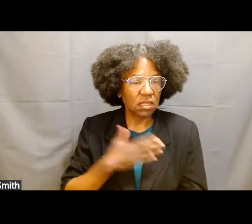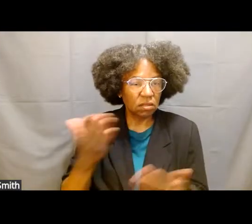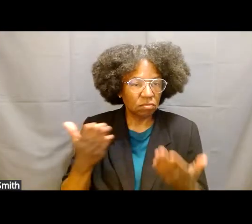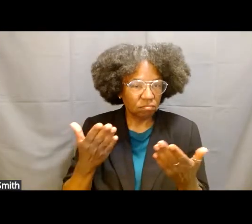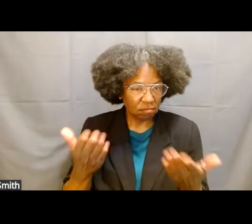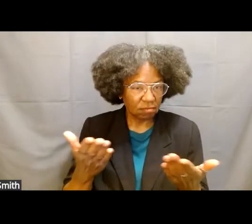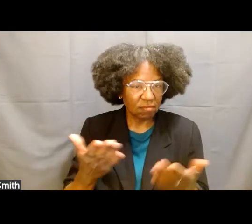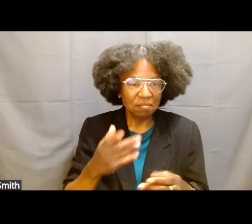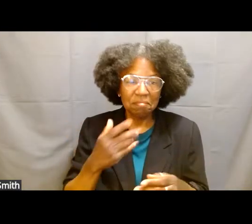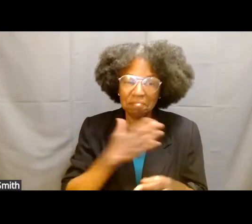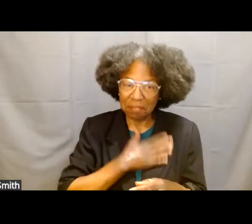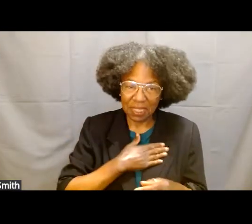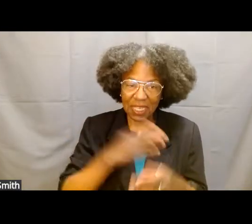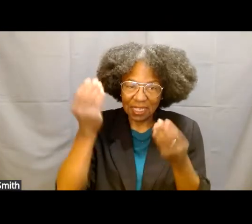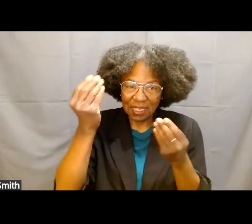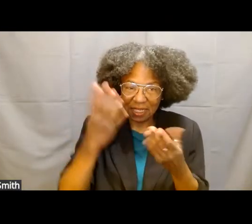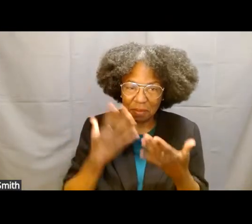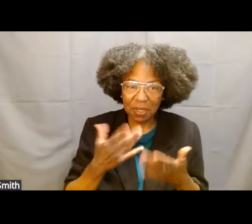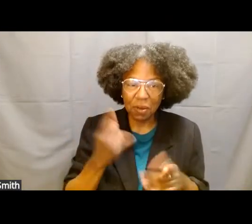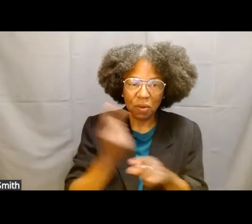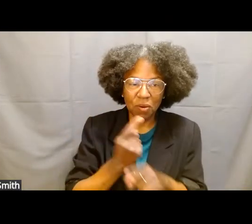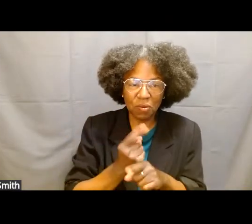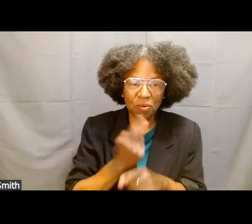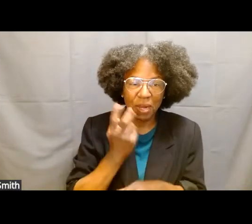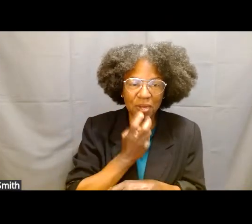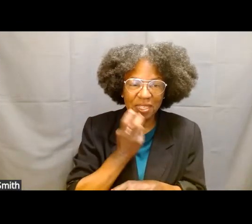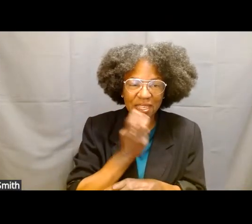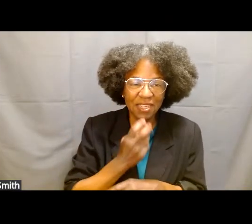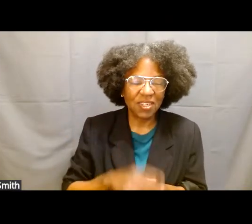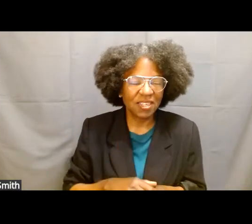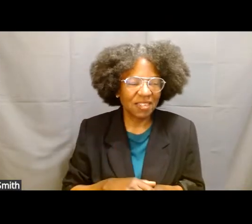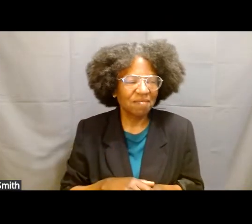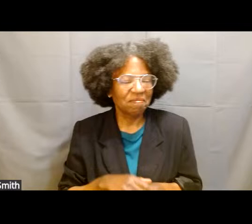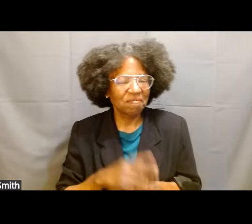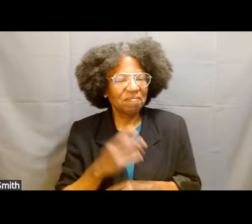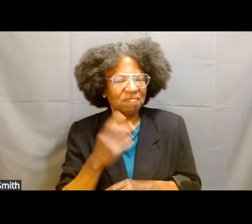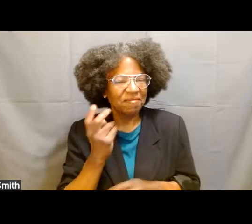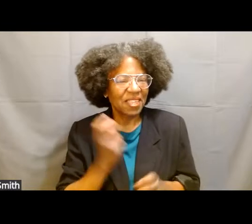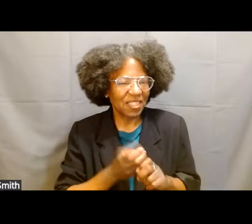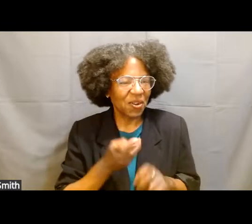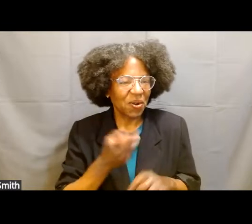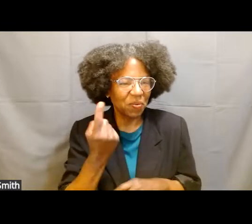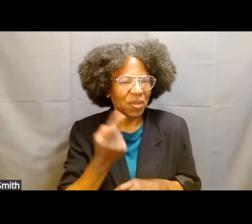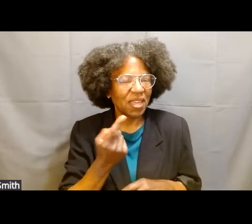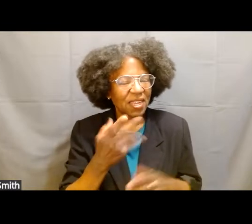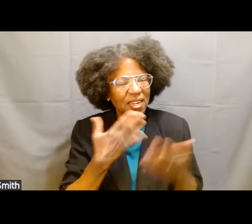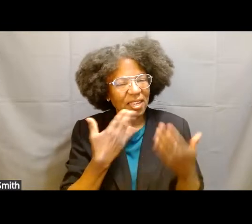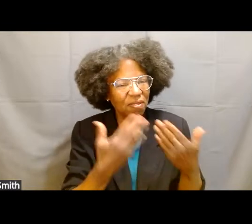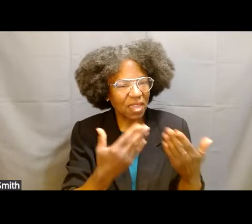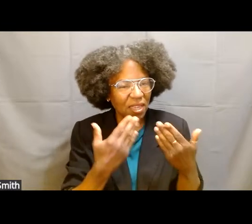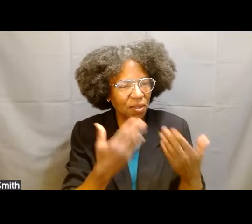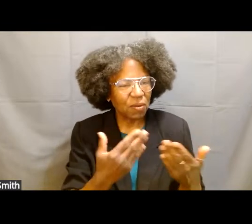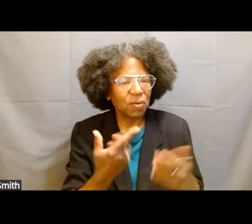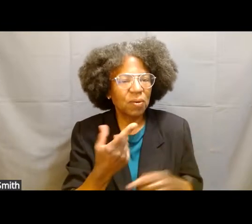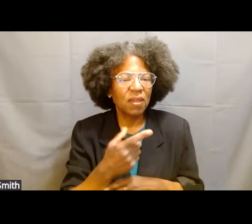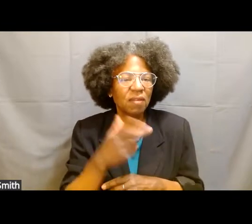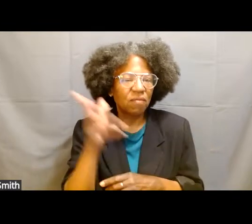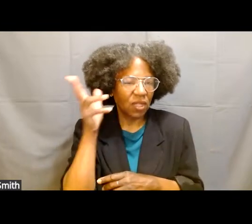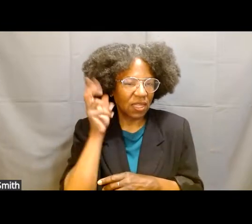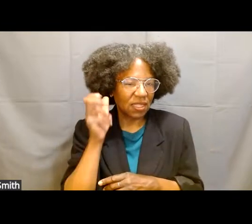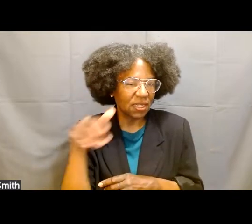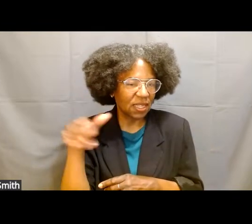correct me. I will correct you. It's a hard one. I'm Ify Aron, and thank you, board, for listening to me